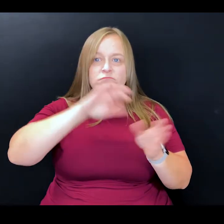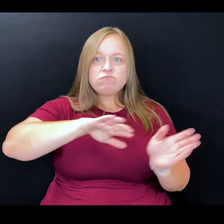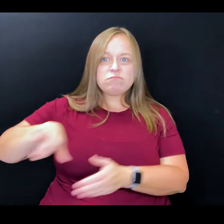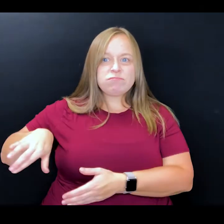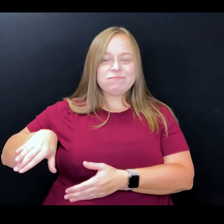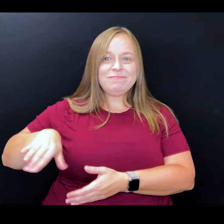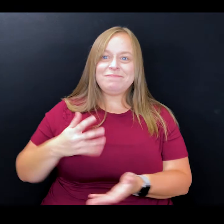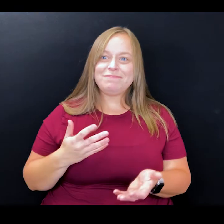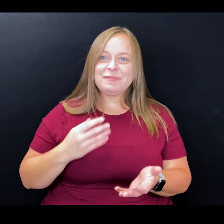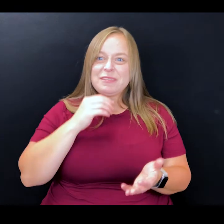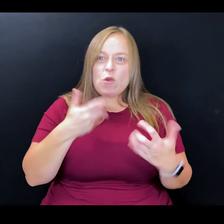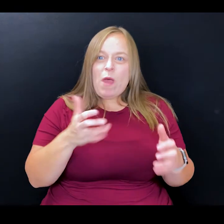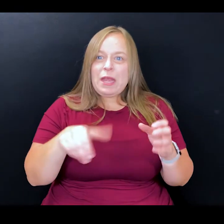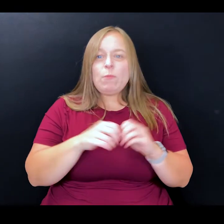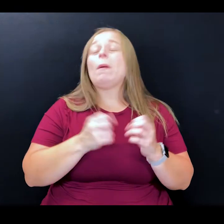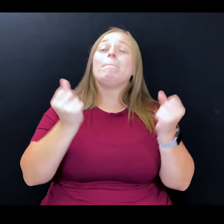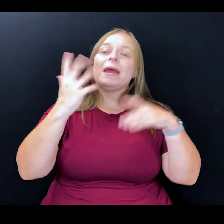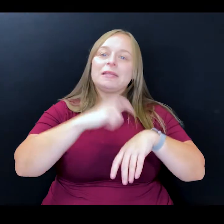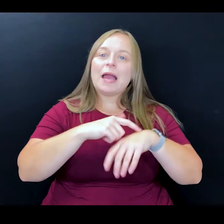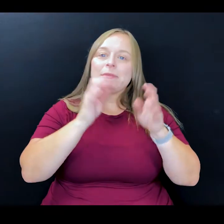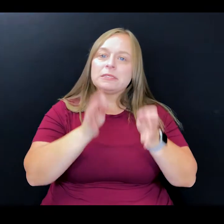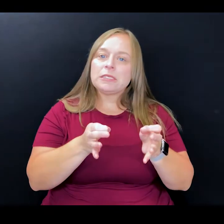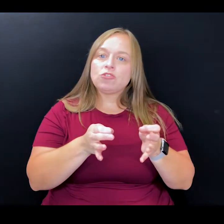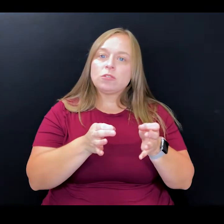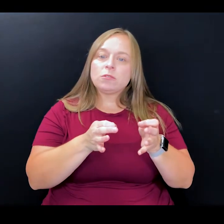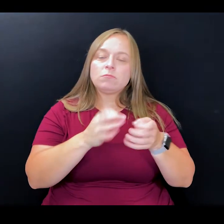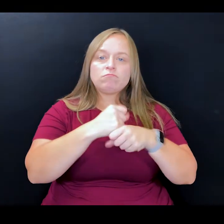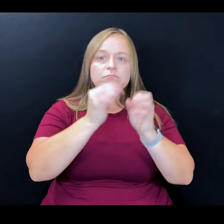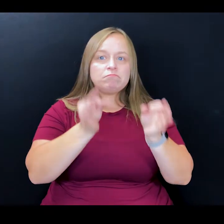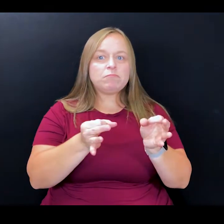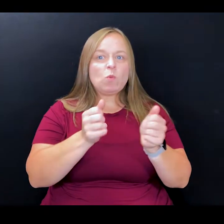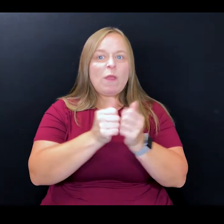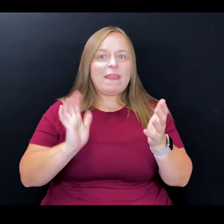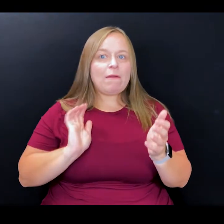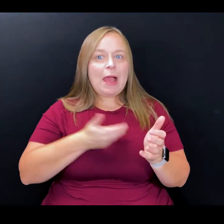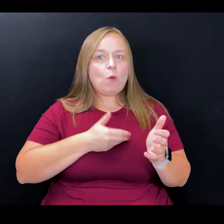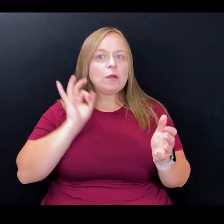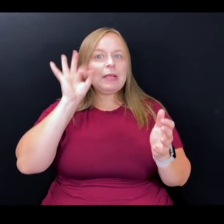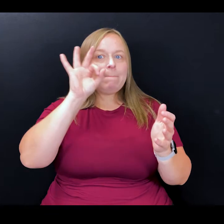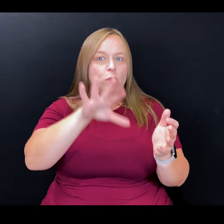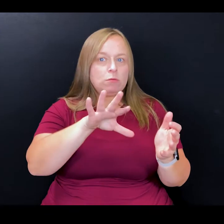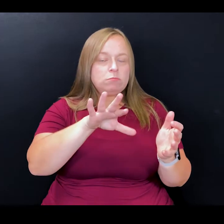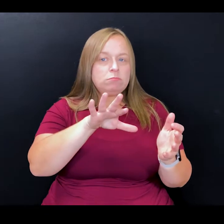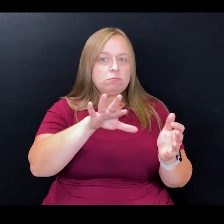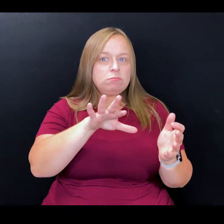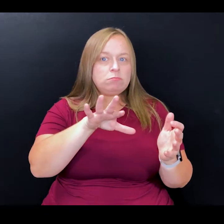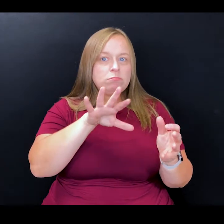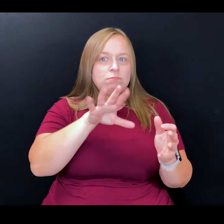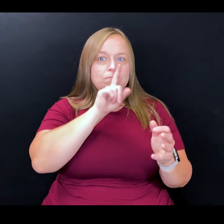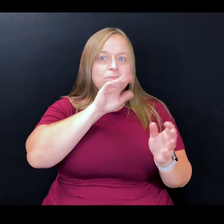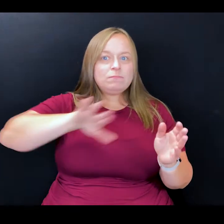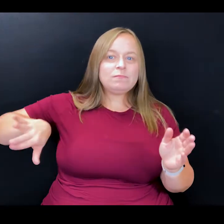opinion. And many times decisions are made without our opinions and